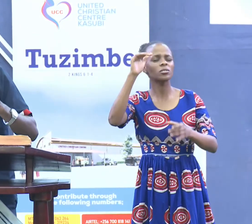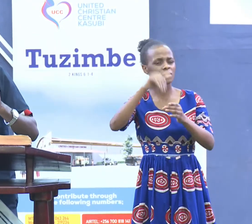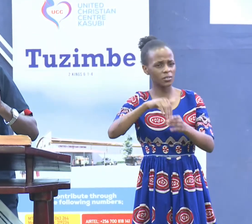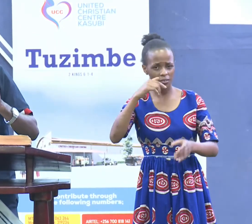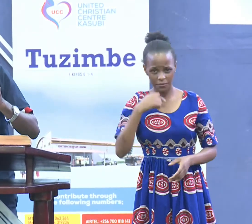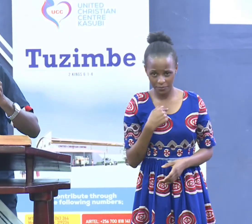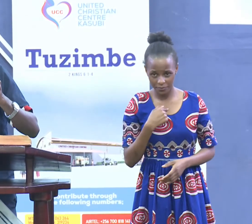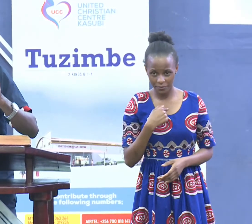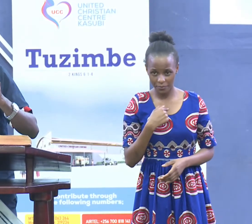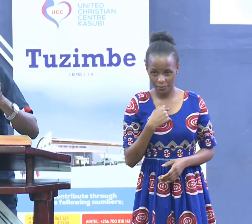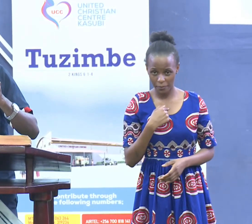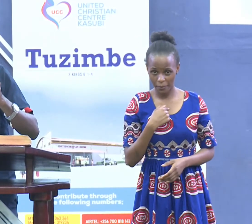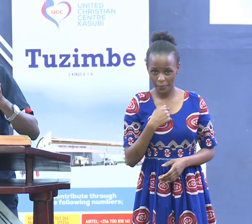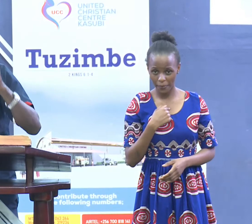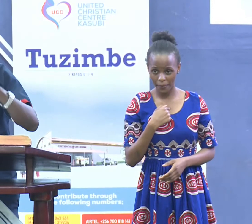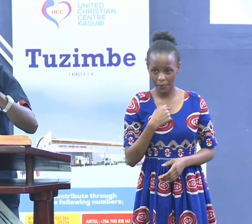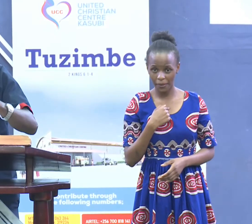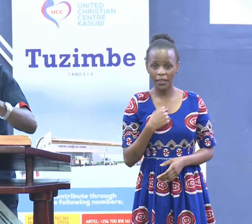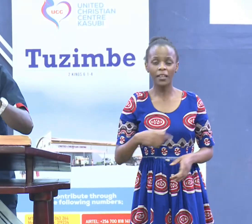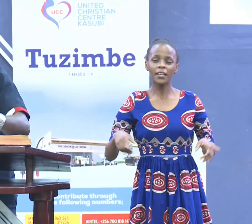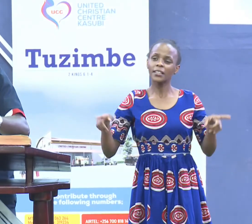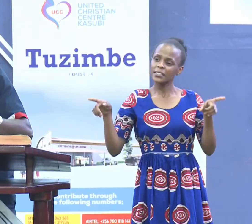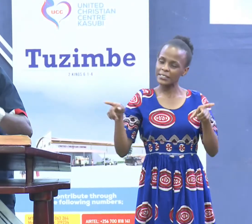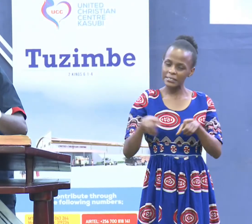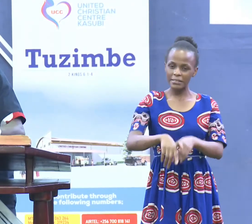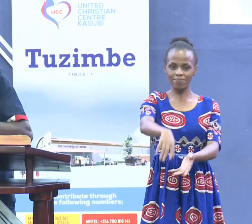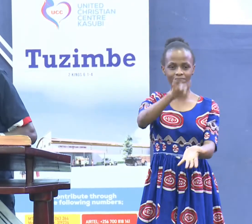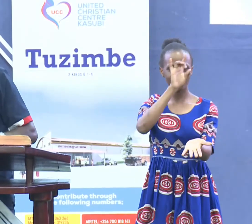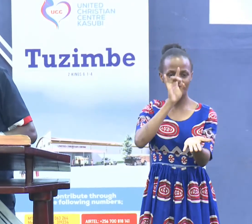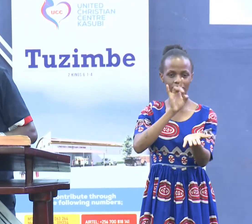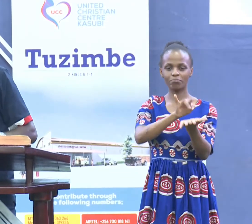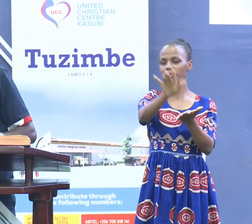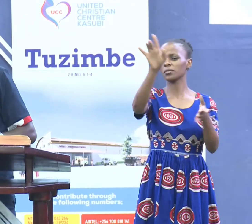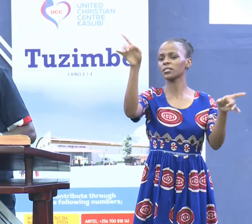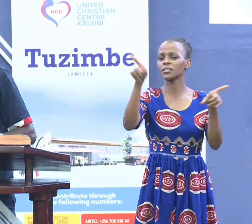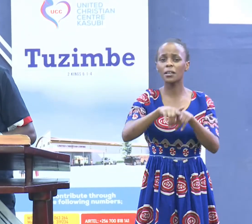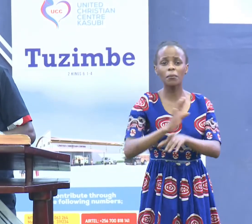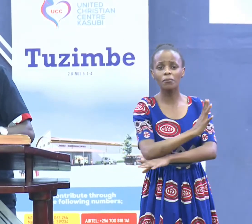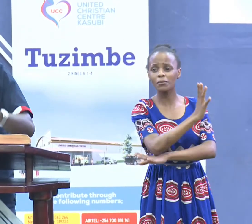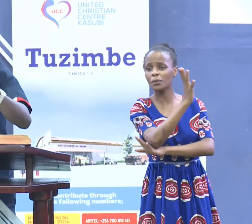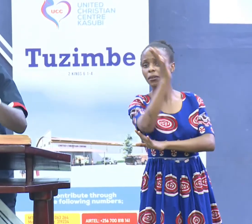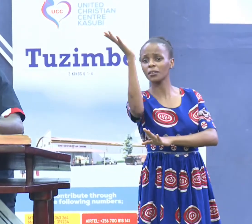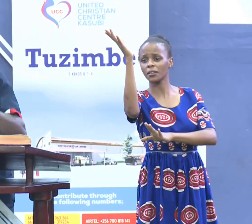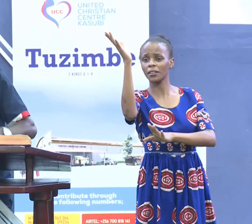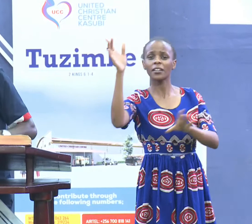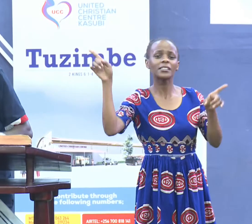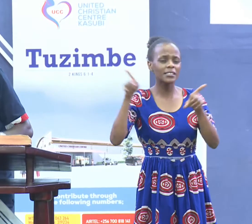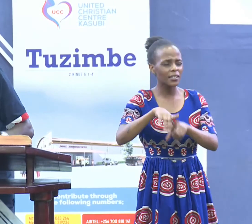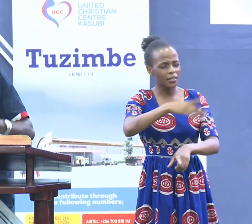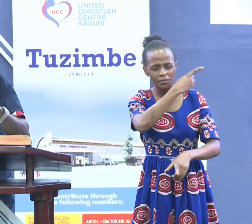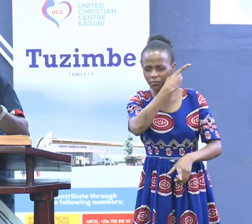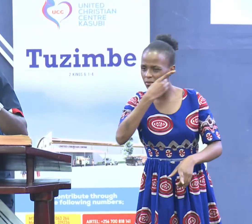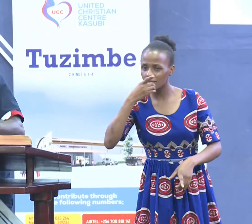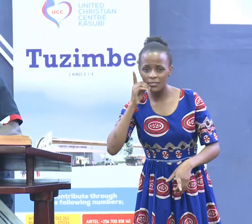If anyone does not abide in me, he is cast out as a branch and